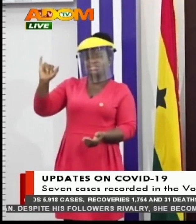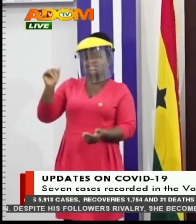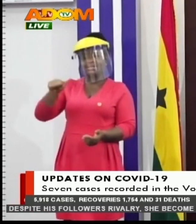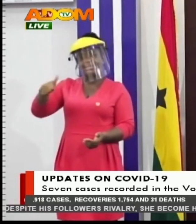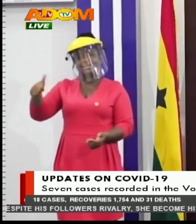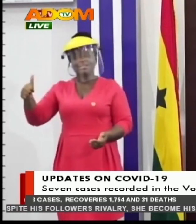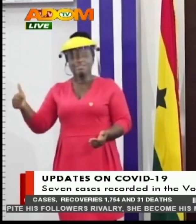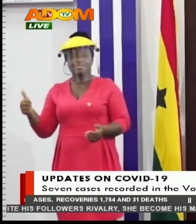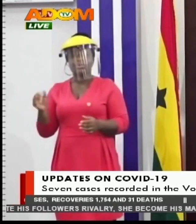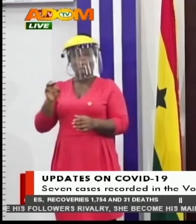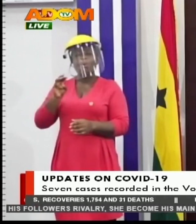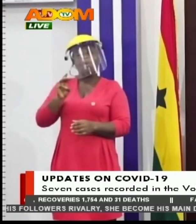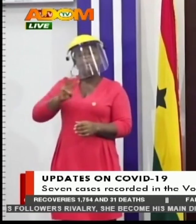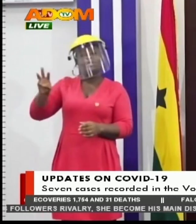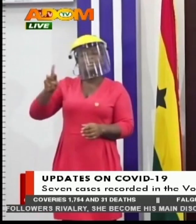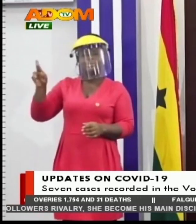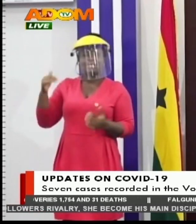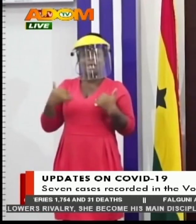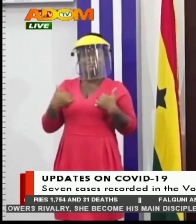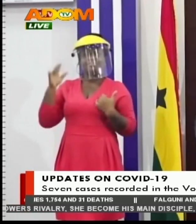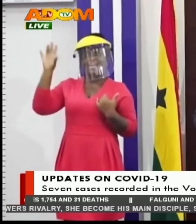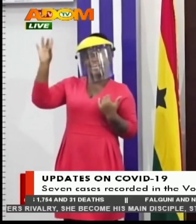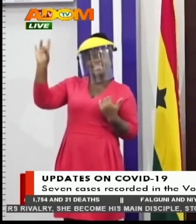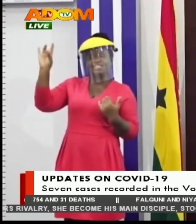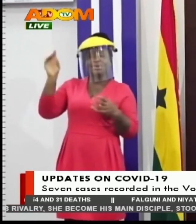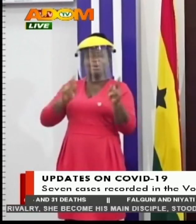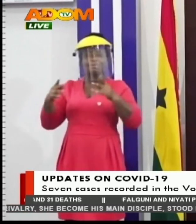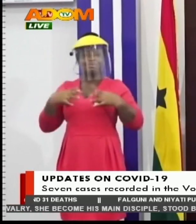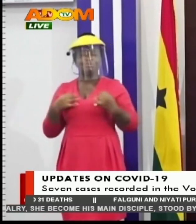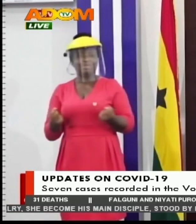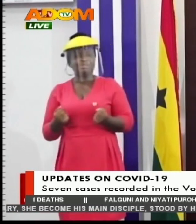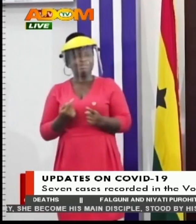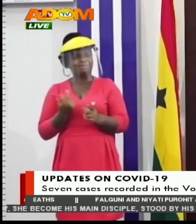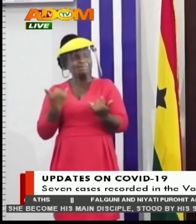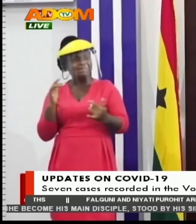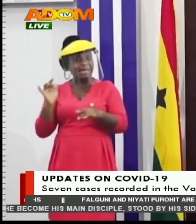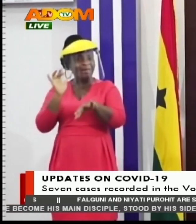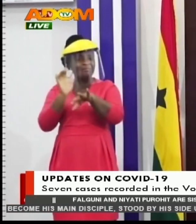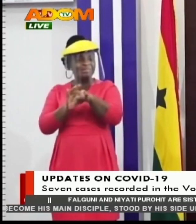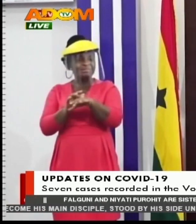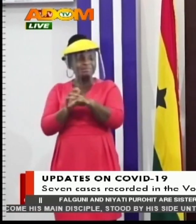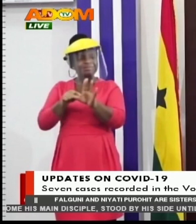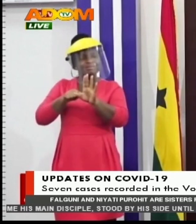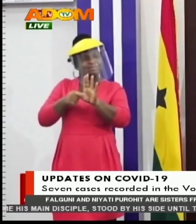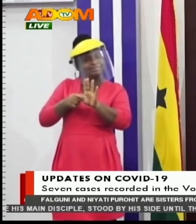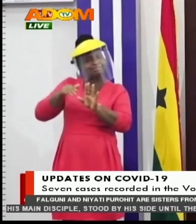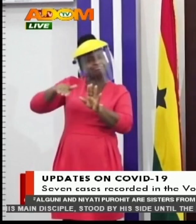about 325 of them who have come treated and gotten virus-free and discharged.